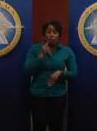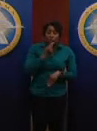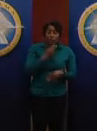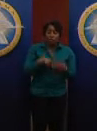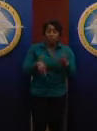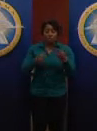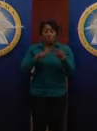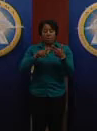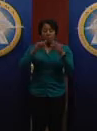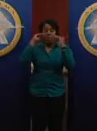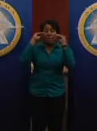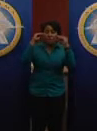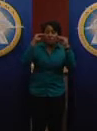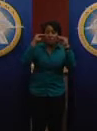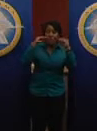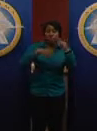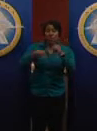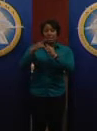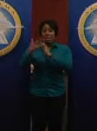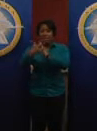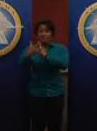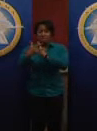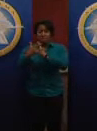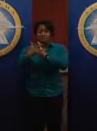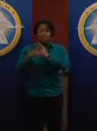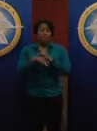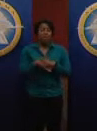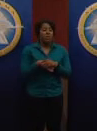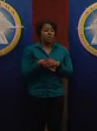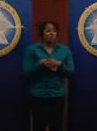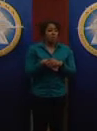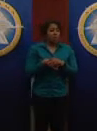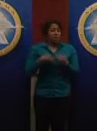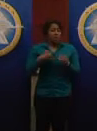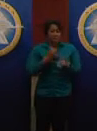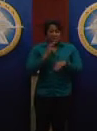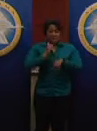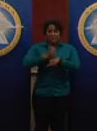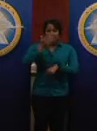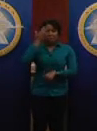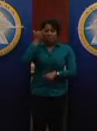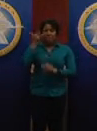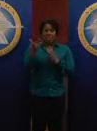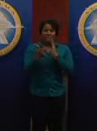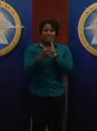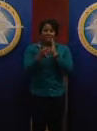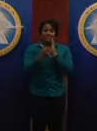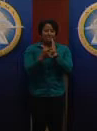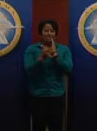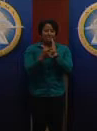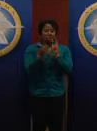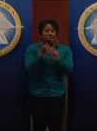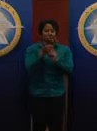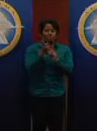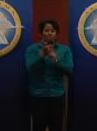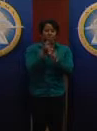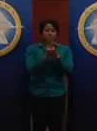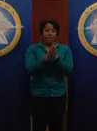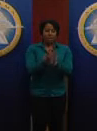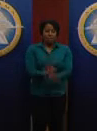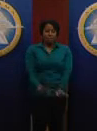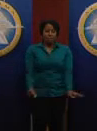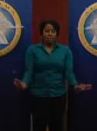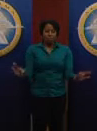And then instruction and technology, which we've put together because technology has become such an important and integrally